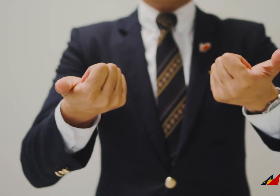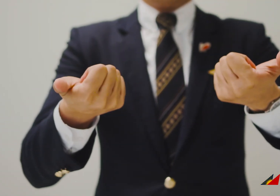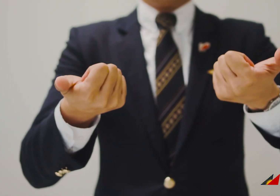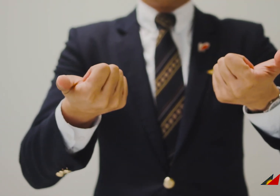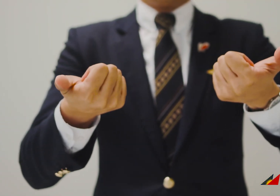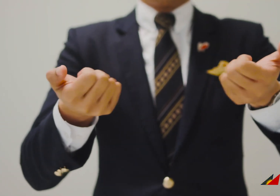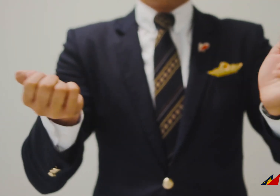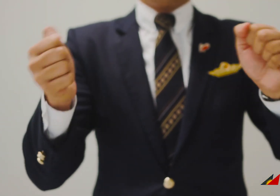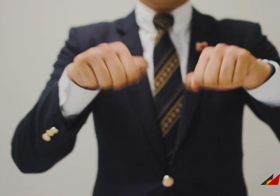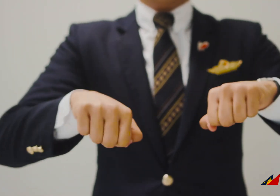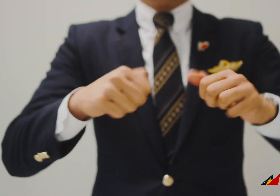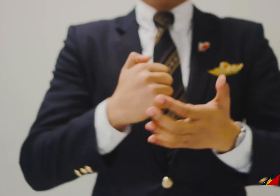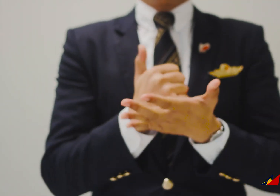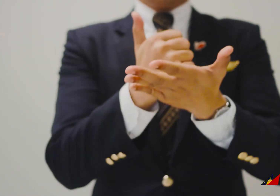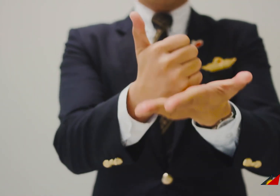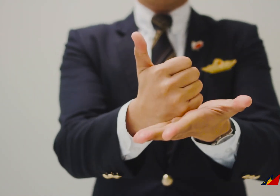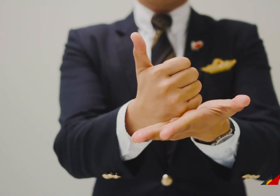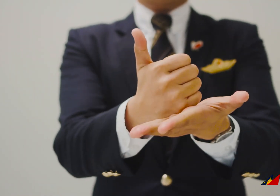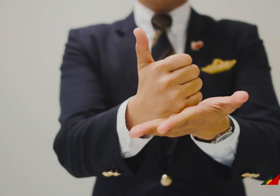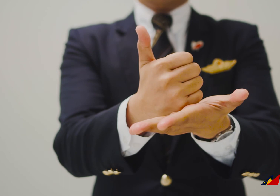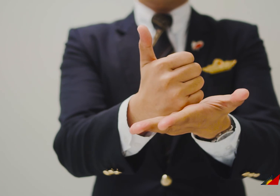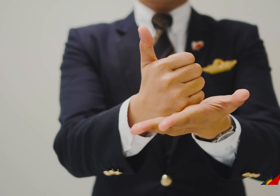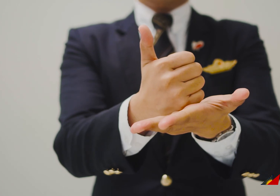How may I assist you?